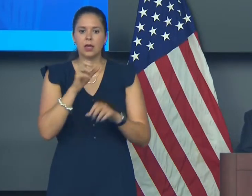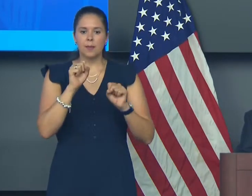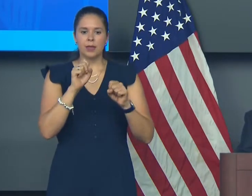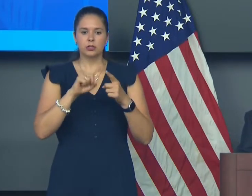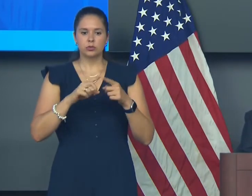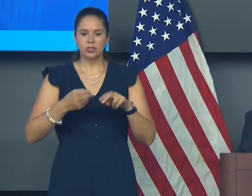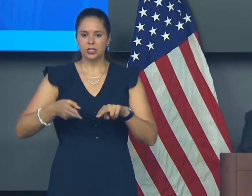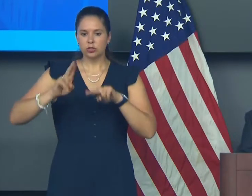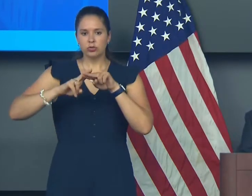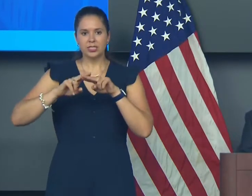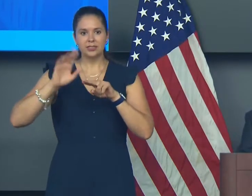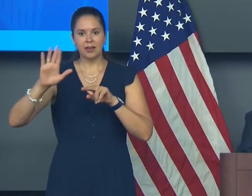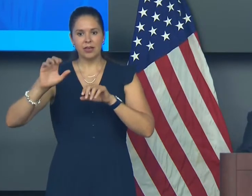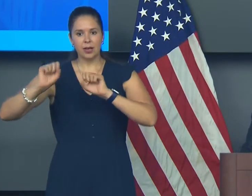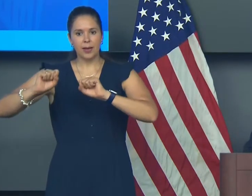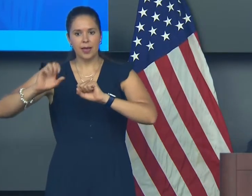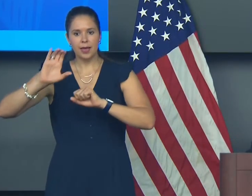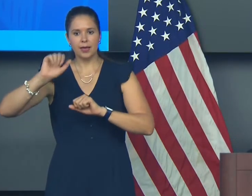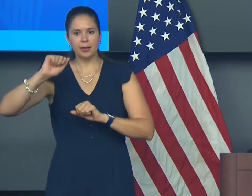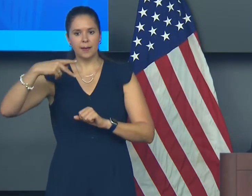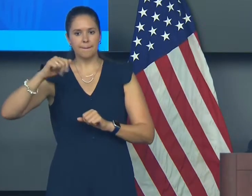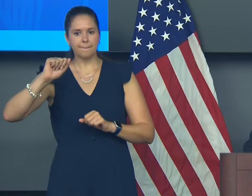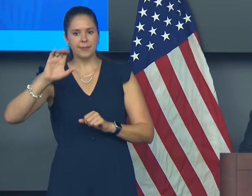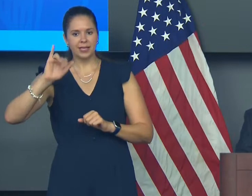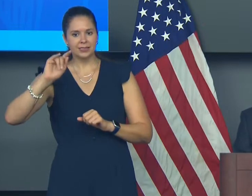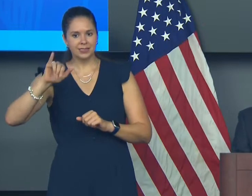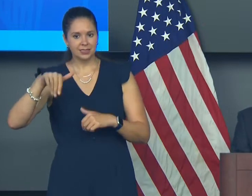increase capacity? Yeah.